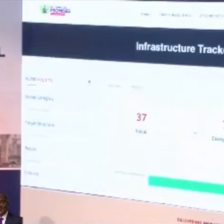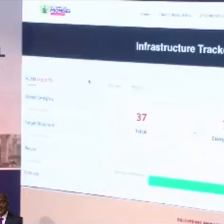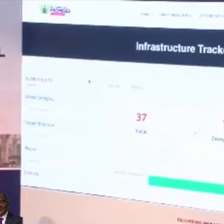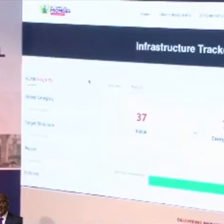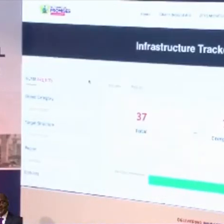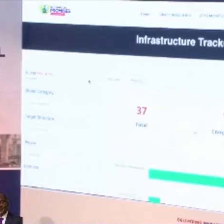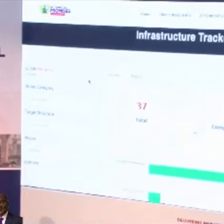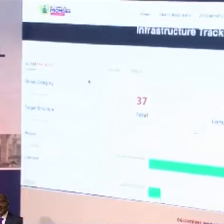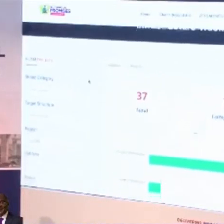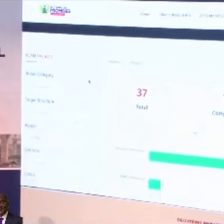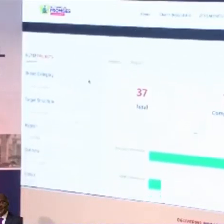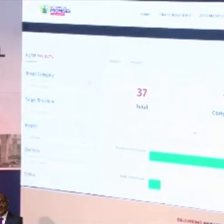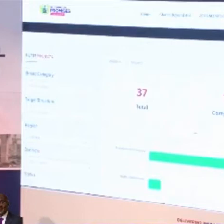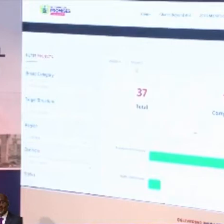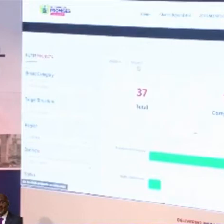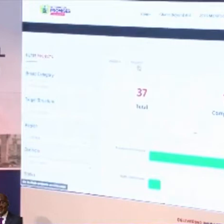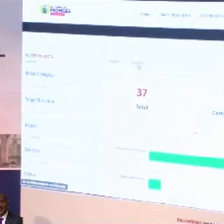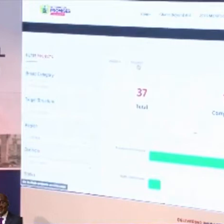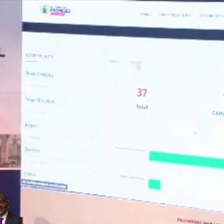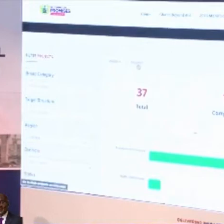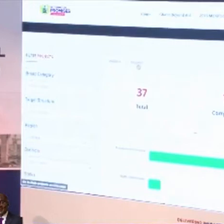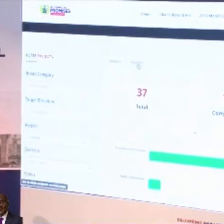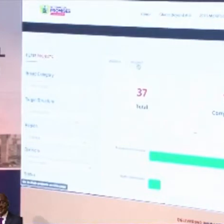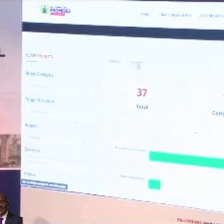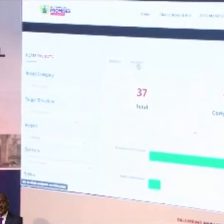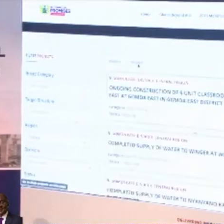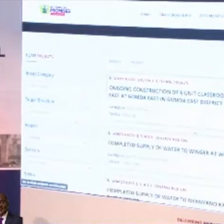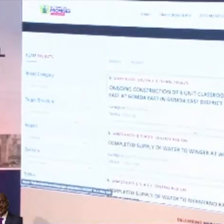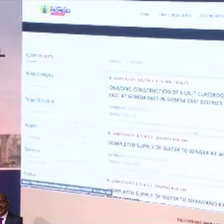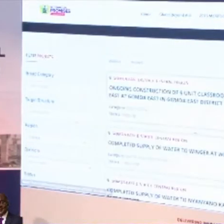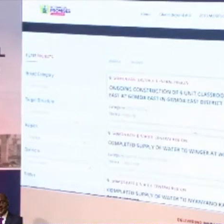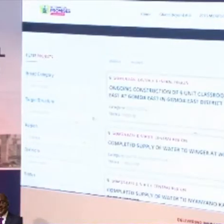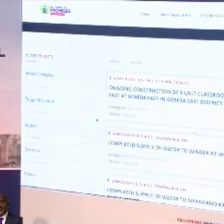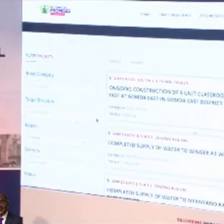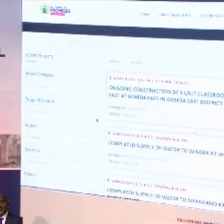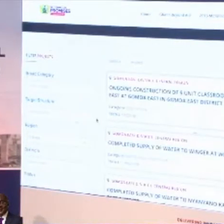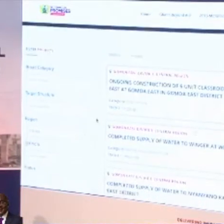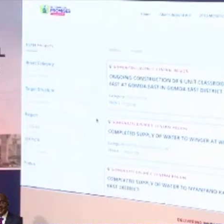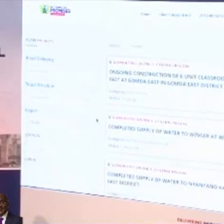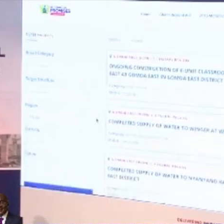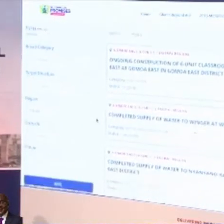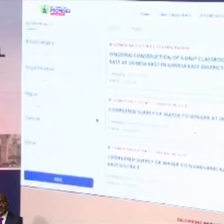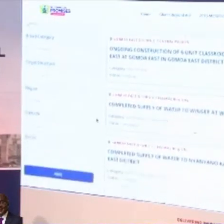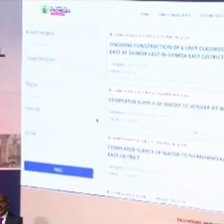You apply 37 projects in Gomoa East, and so on.